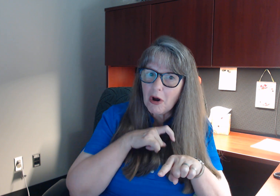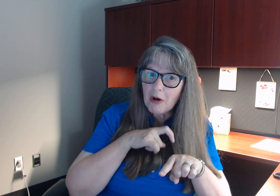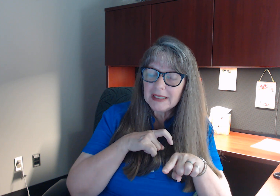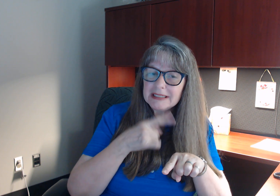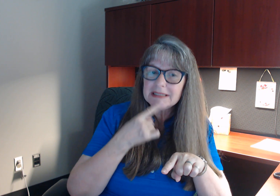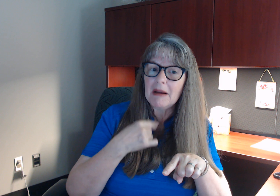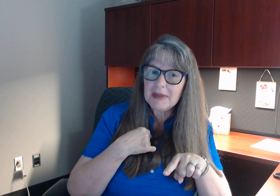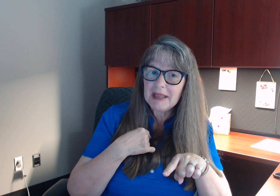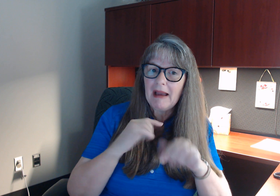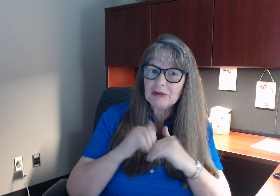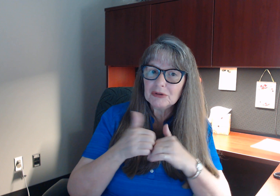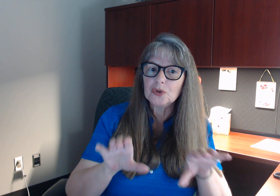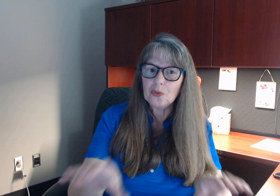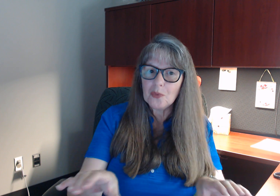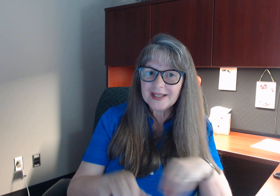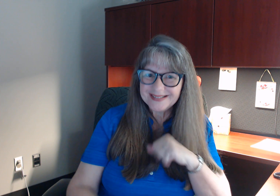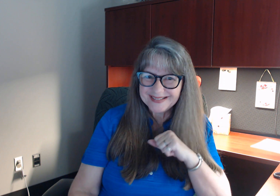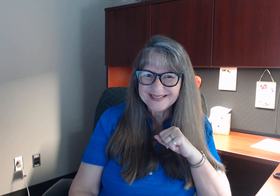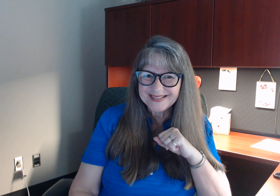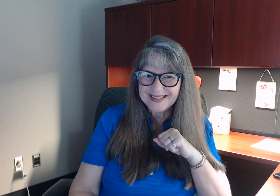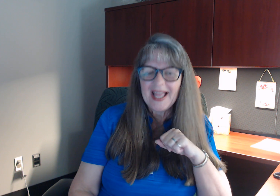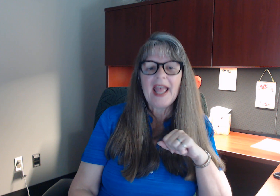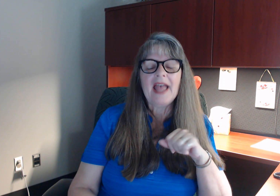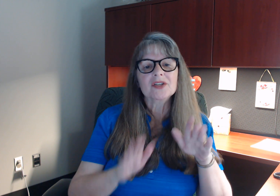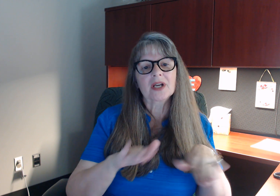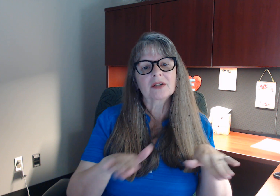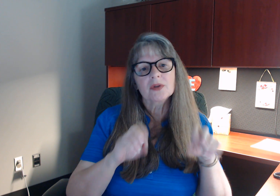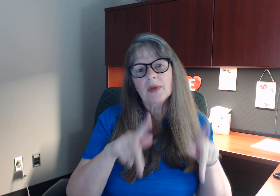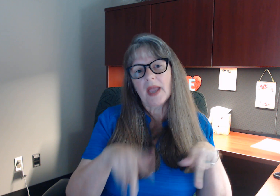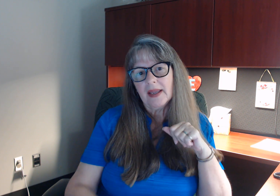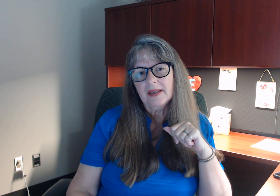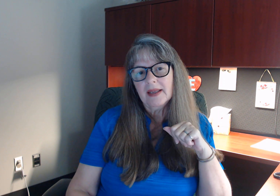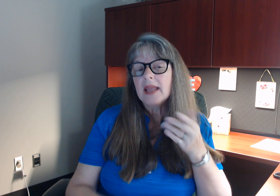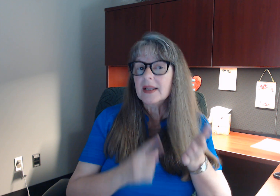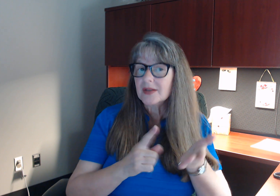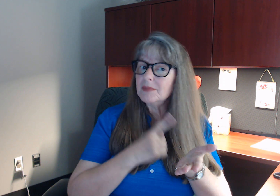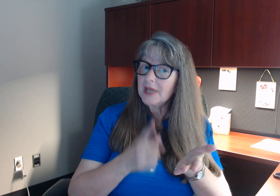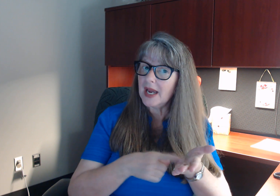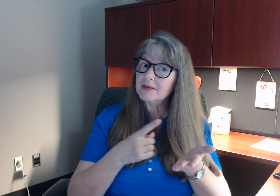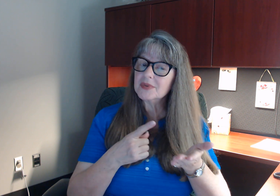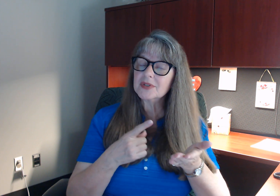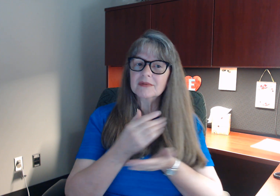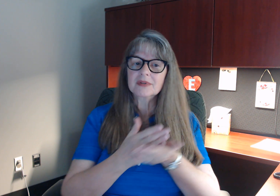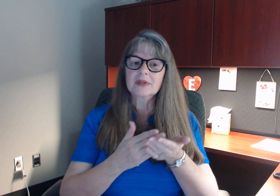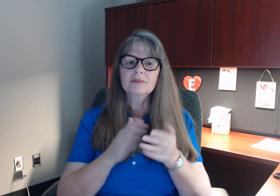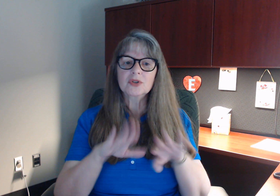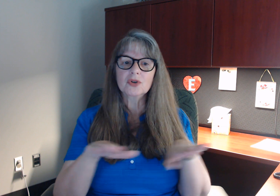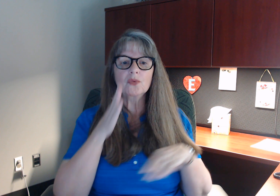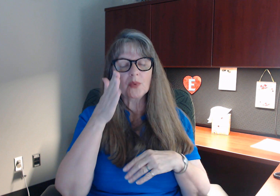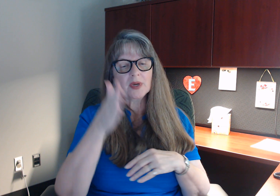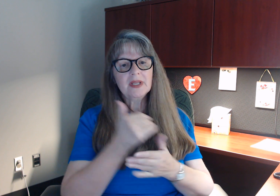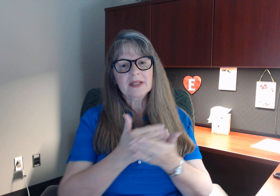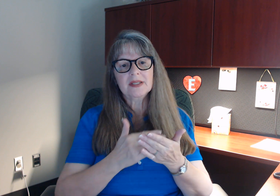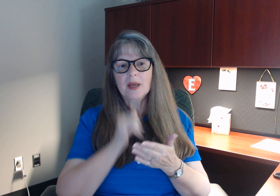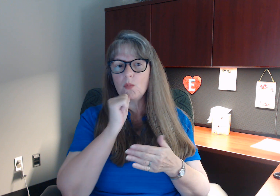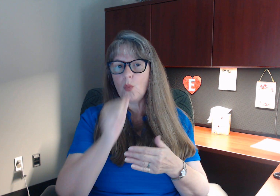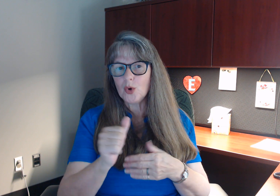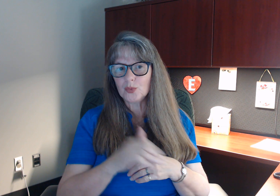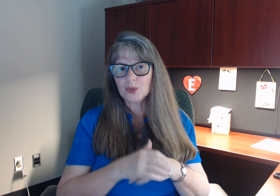me, tell me how you're doing. And the child goes, okay. Now sometimes some children will and some won't. And